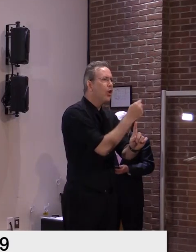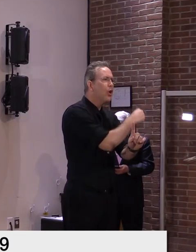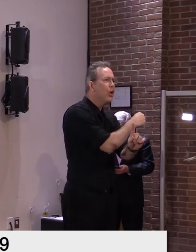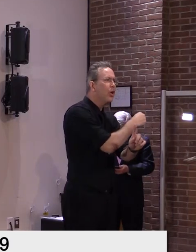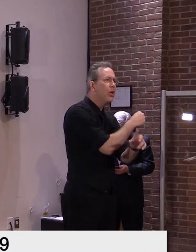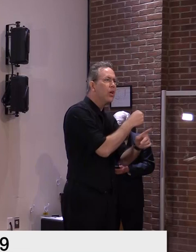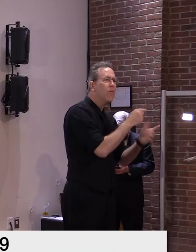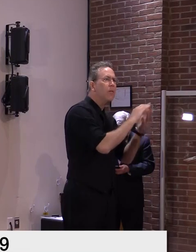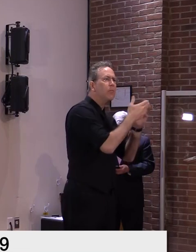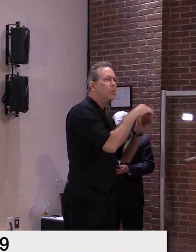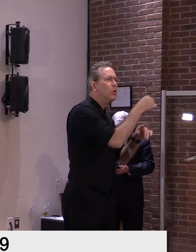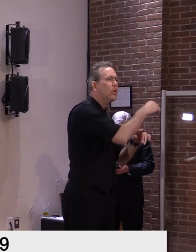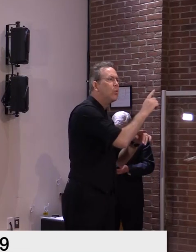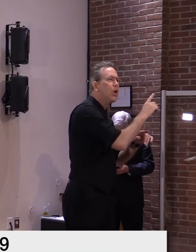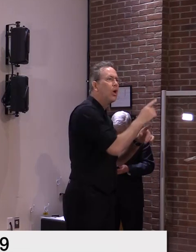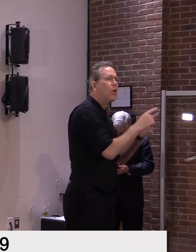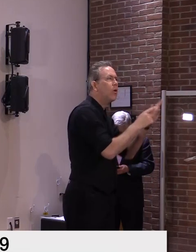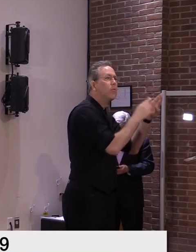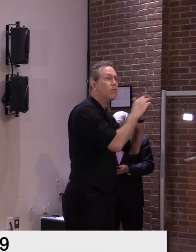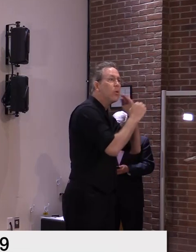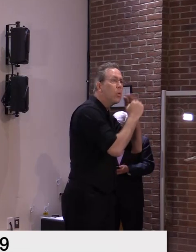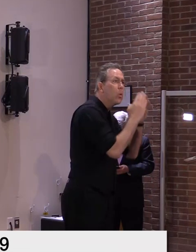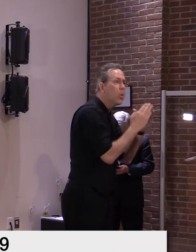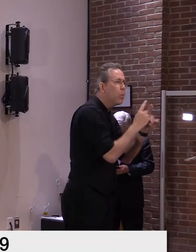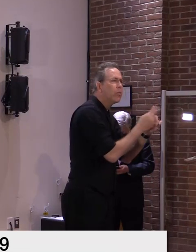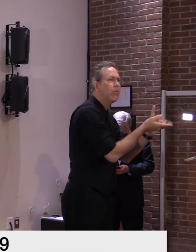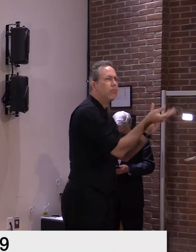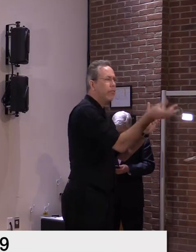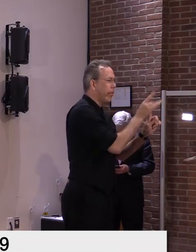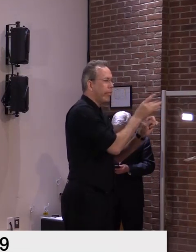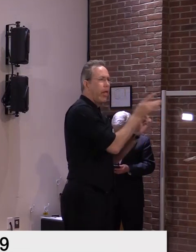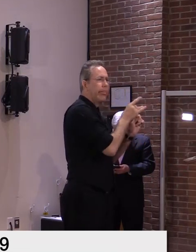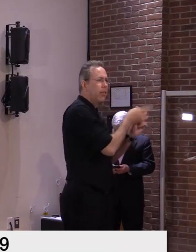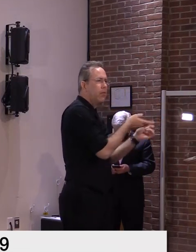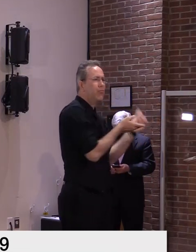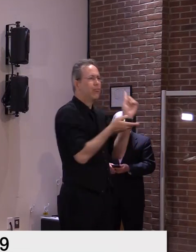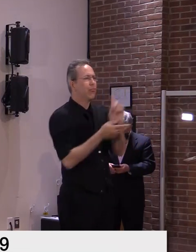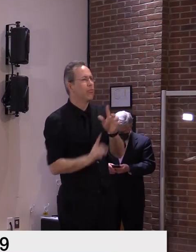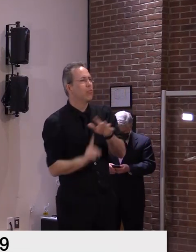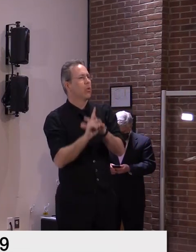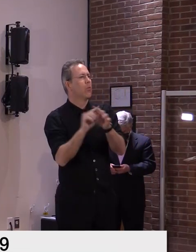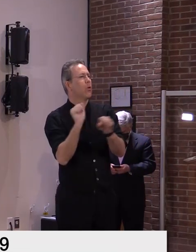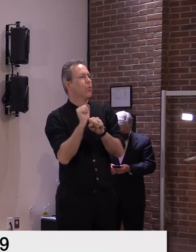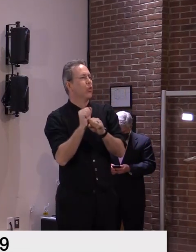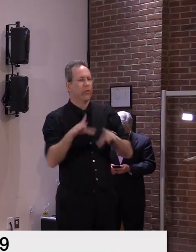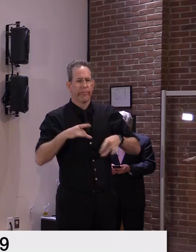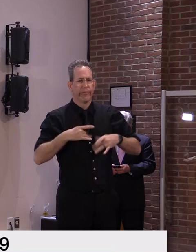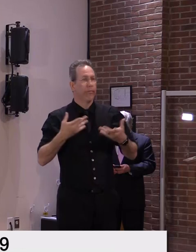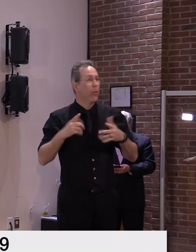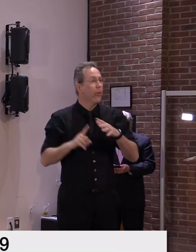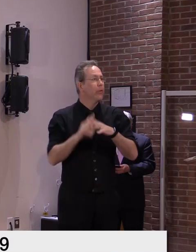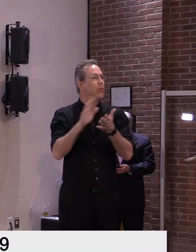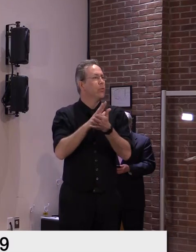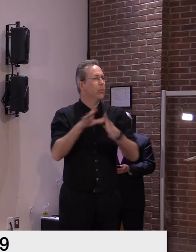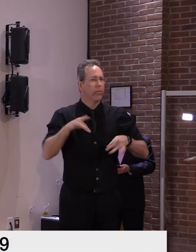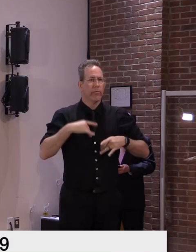then shows up at work feeling fine but not realizing they're infectious until after they develop their symptoms. So it